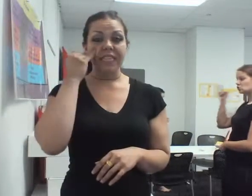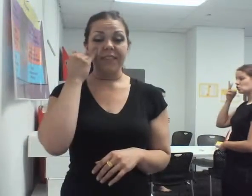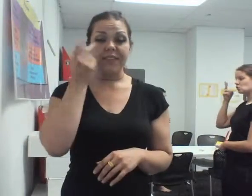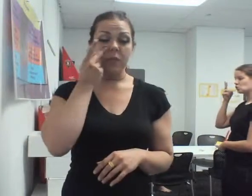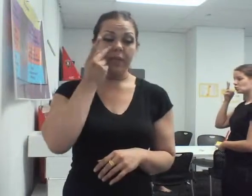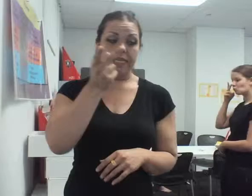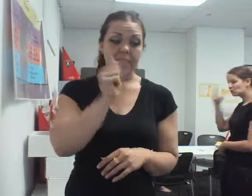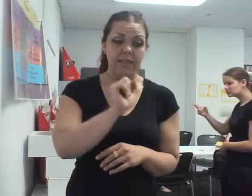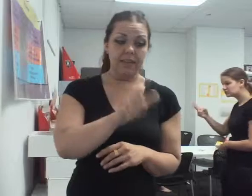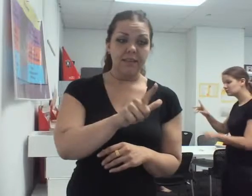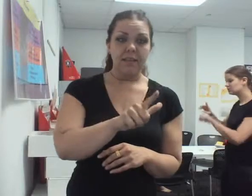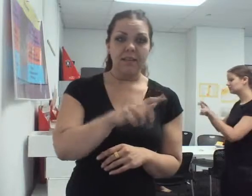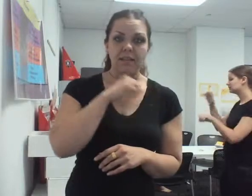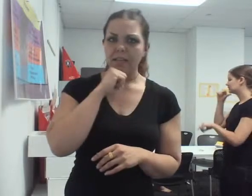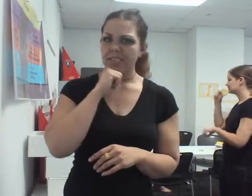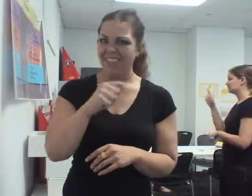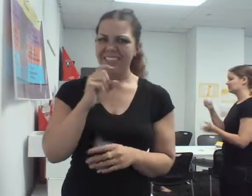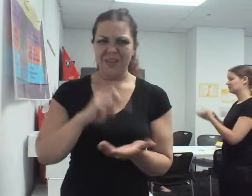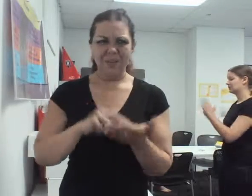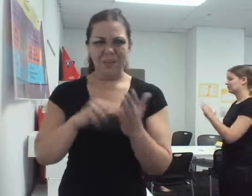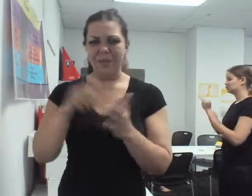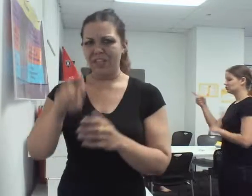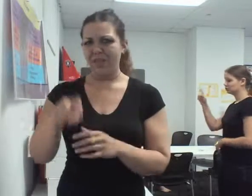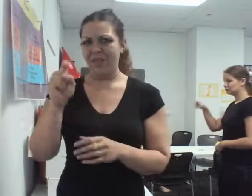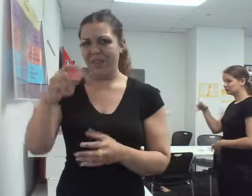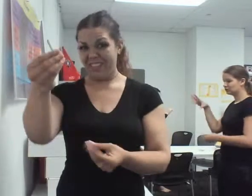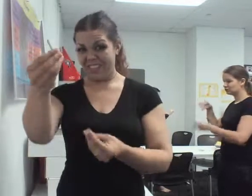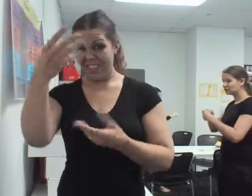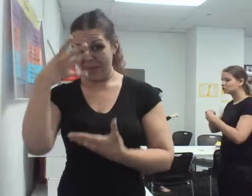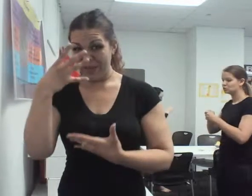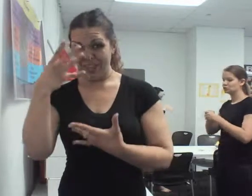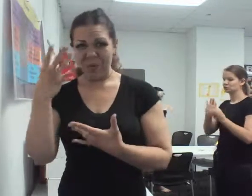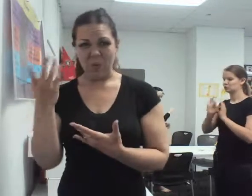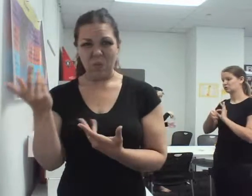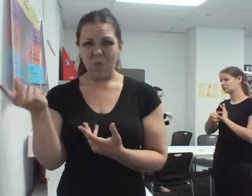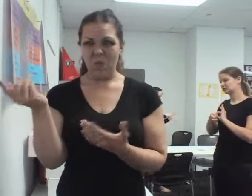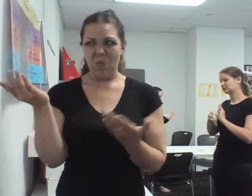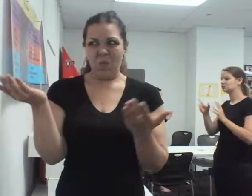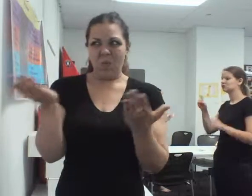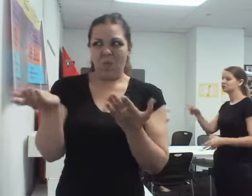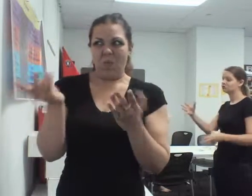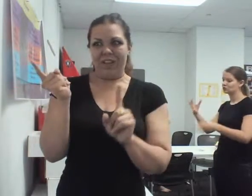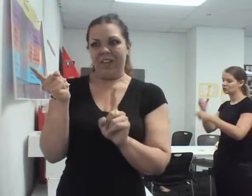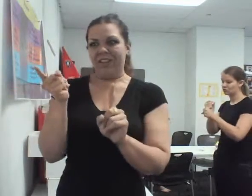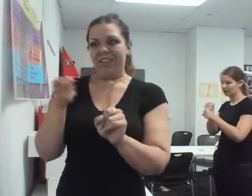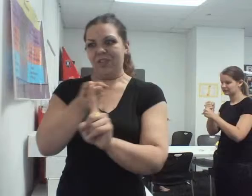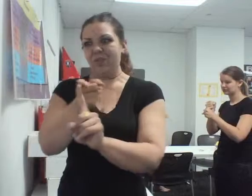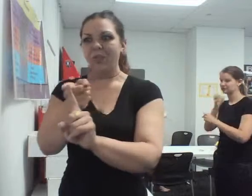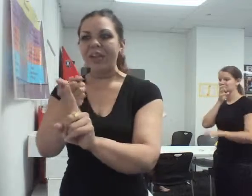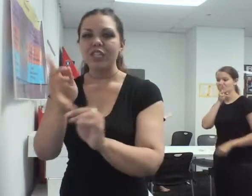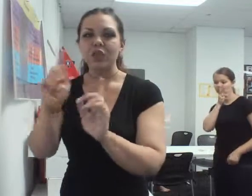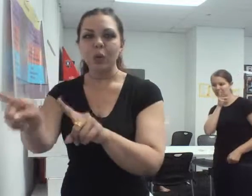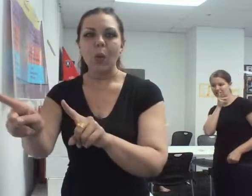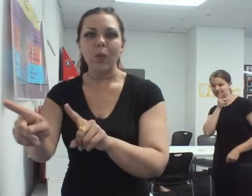what direction we're going or right, just compress it. It sounds idiomatic in English. Any questions about